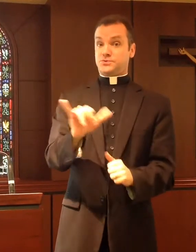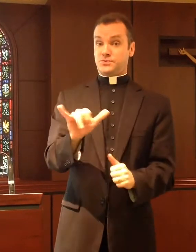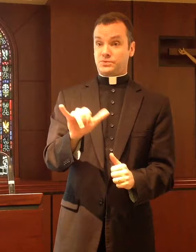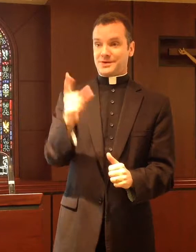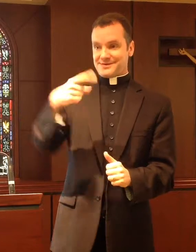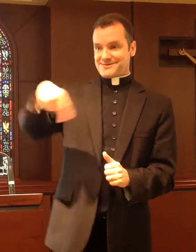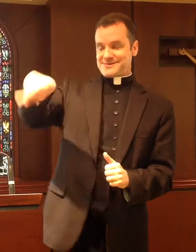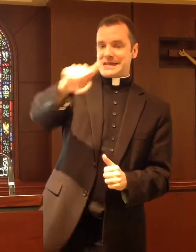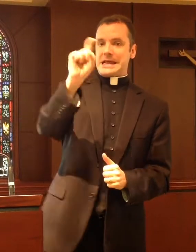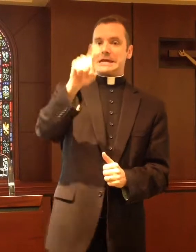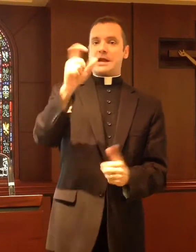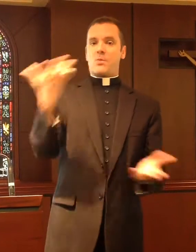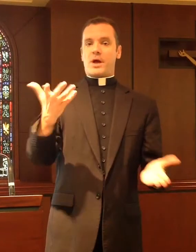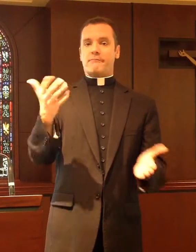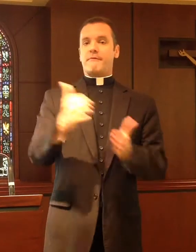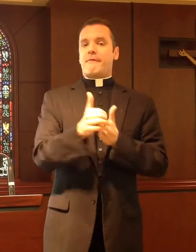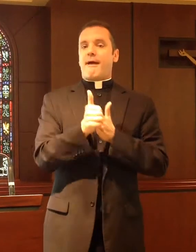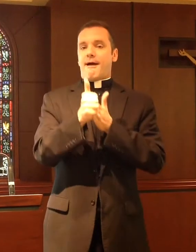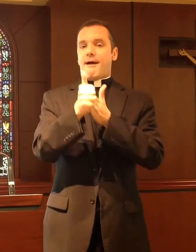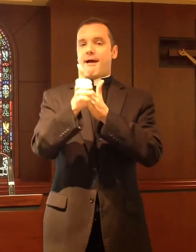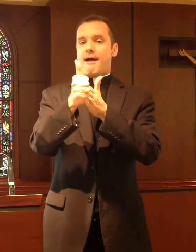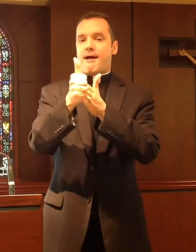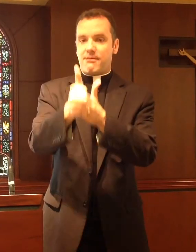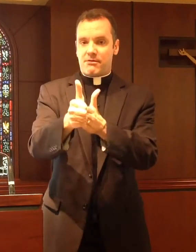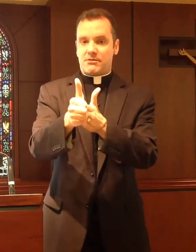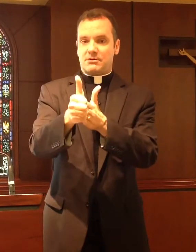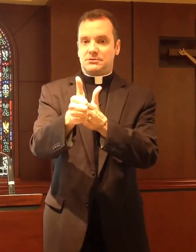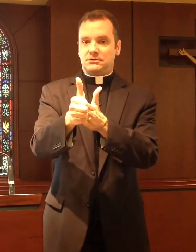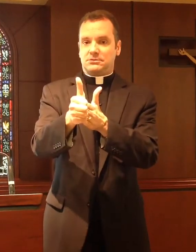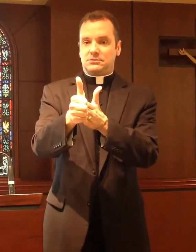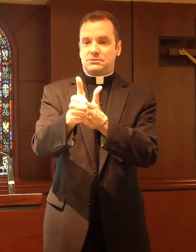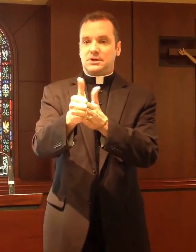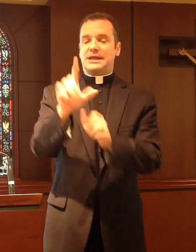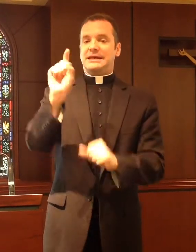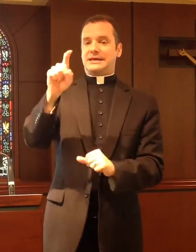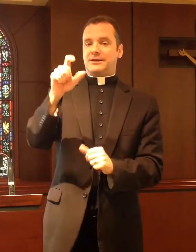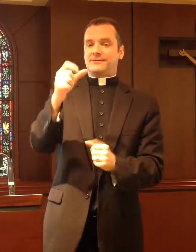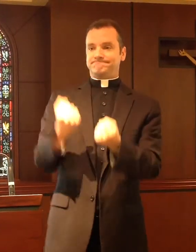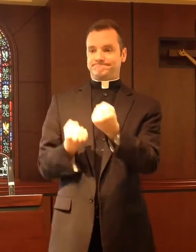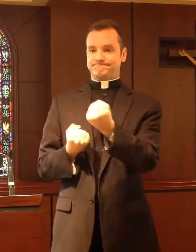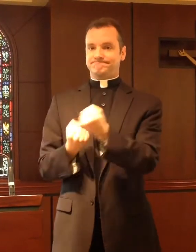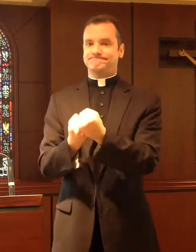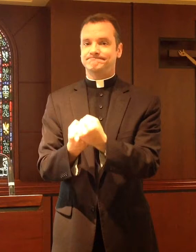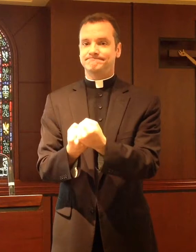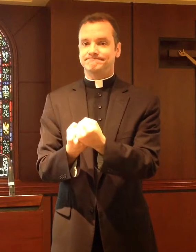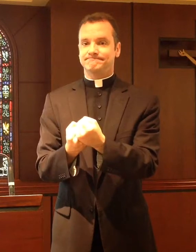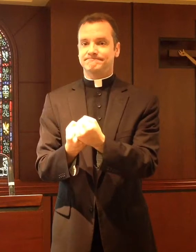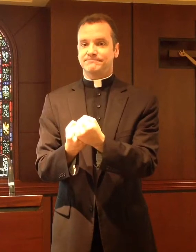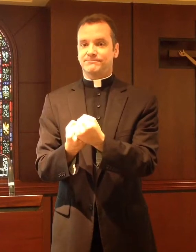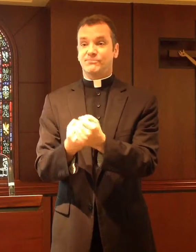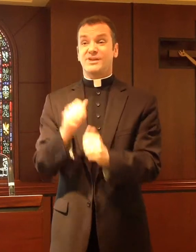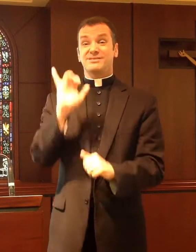He also noticed that they needed a guide. They needed support.